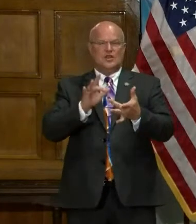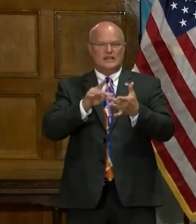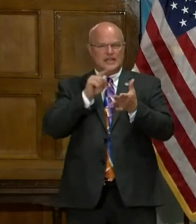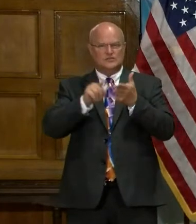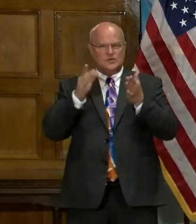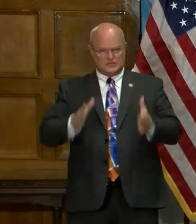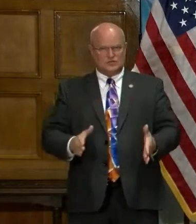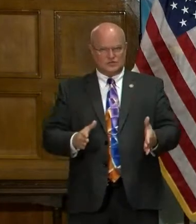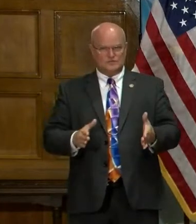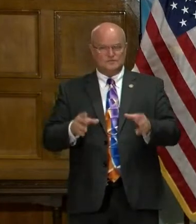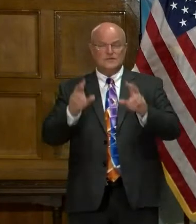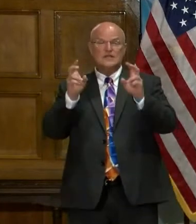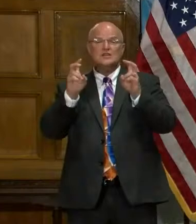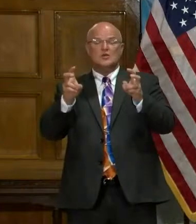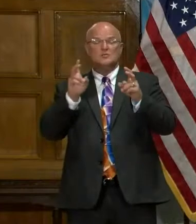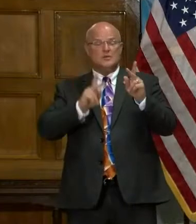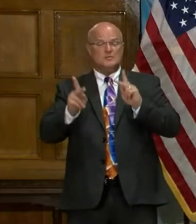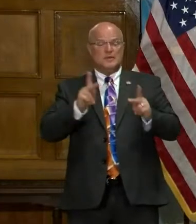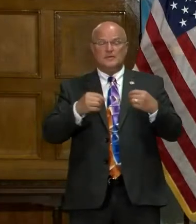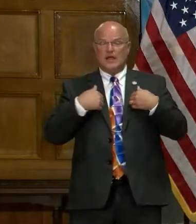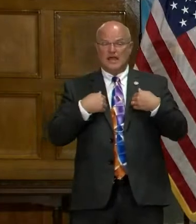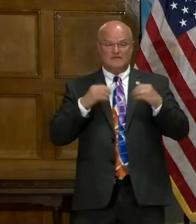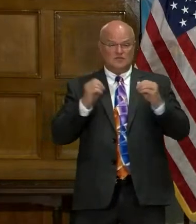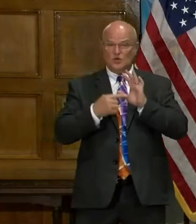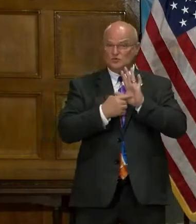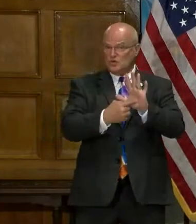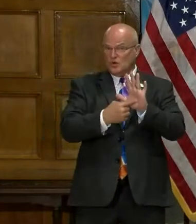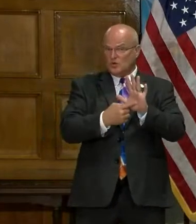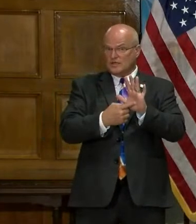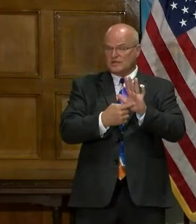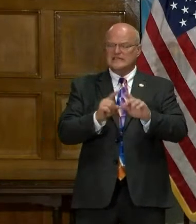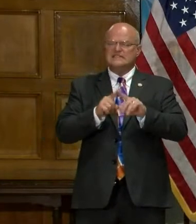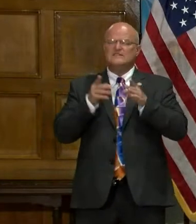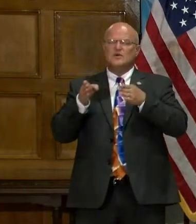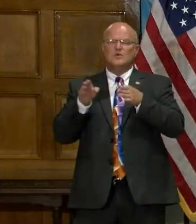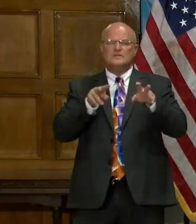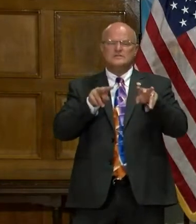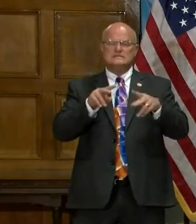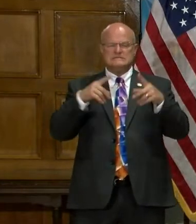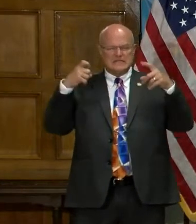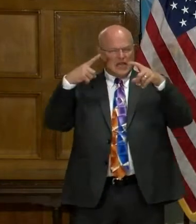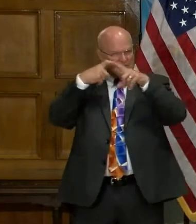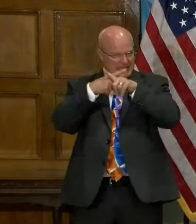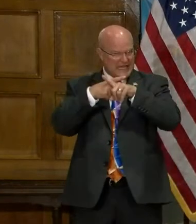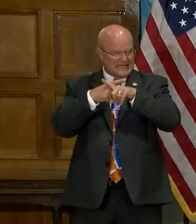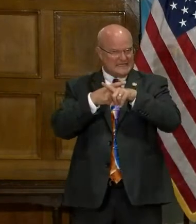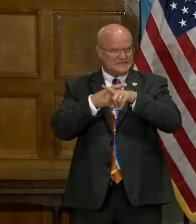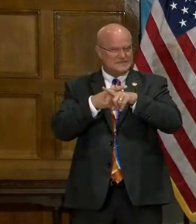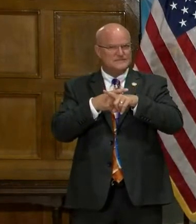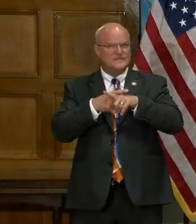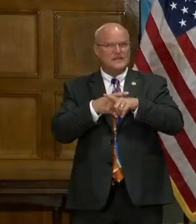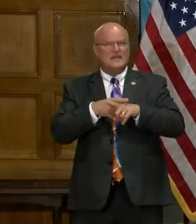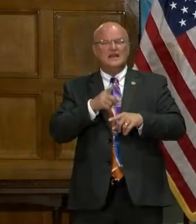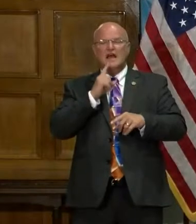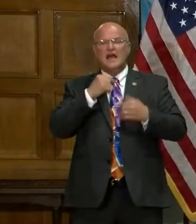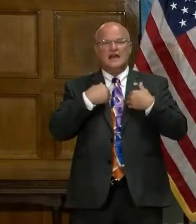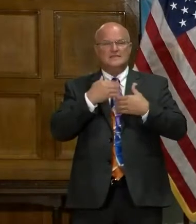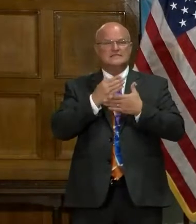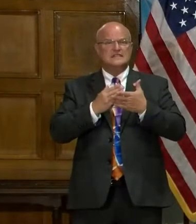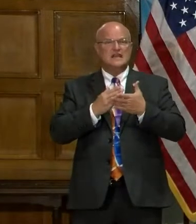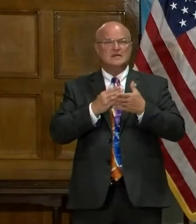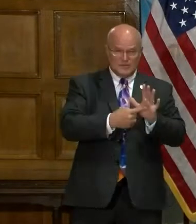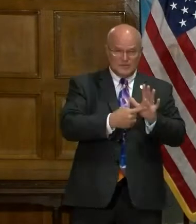contact tracer. In terms of asymptomatic, there are different ways of looking at that, so it gets very complicated. There are some